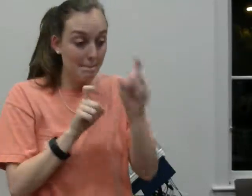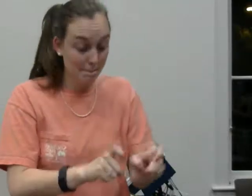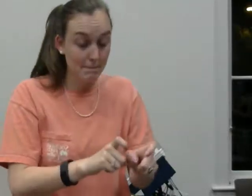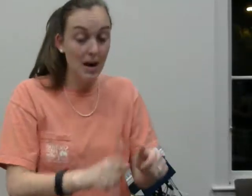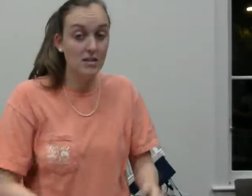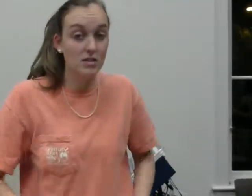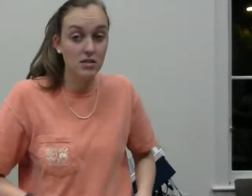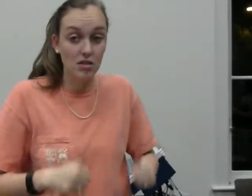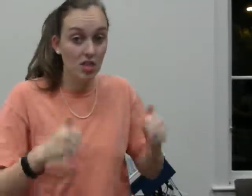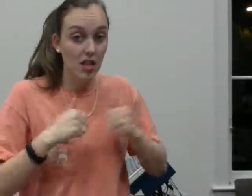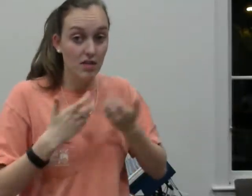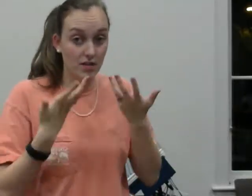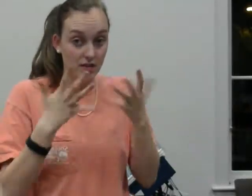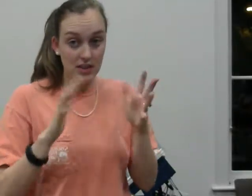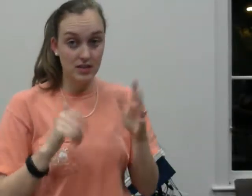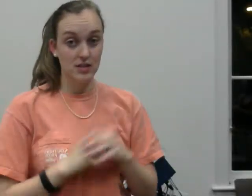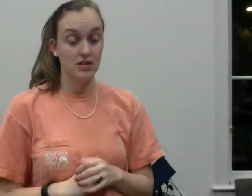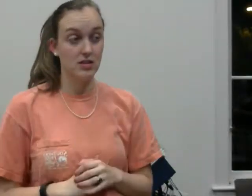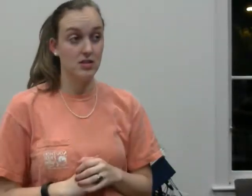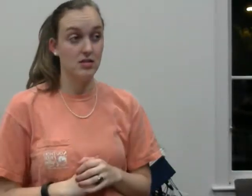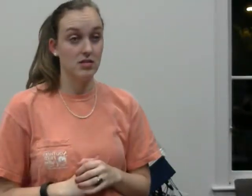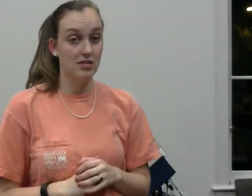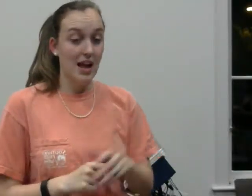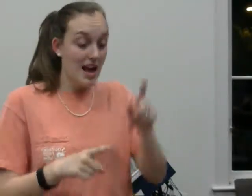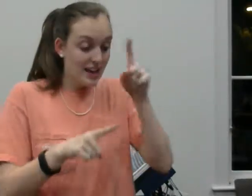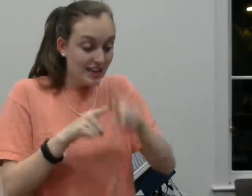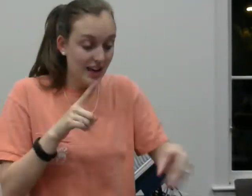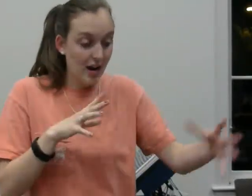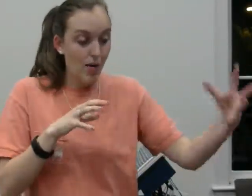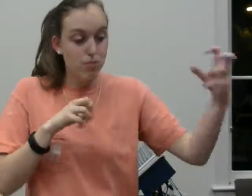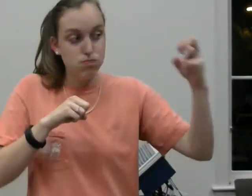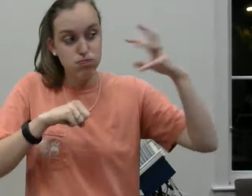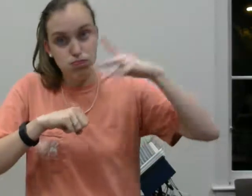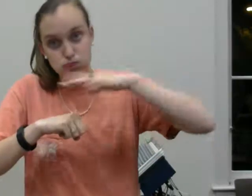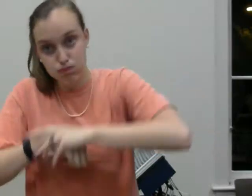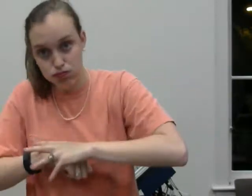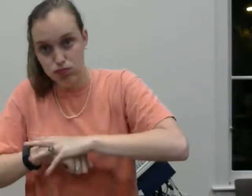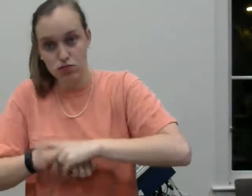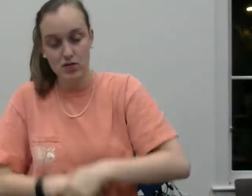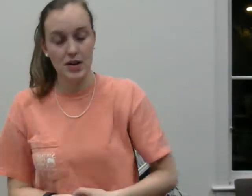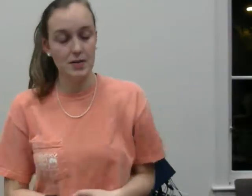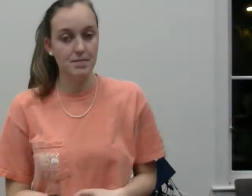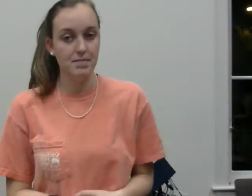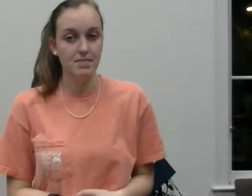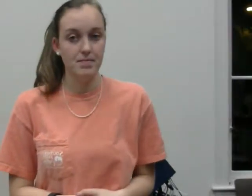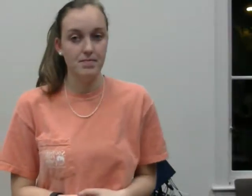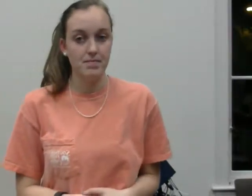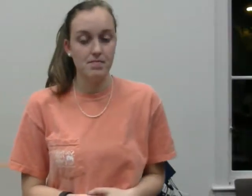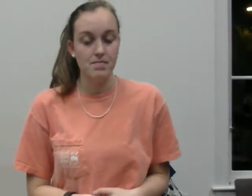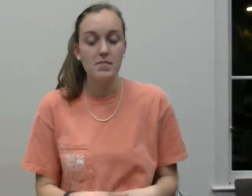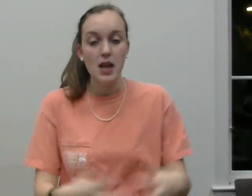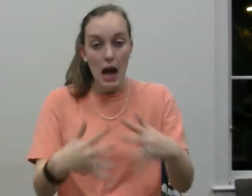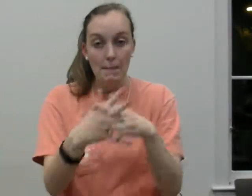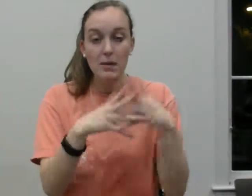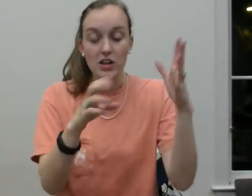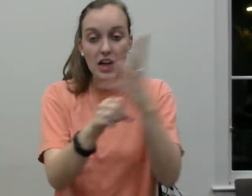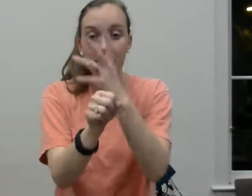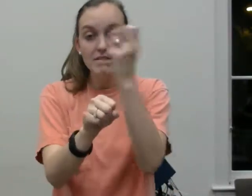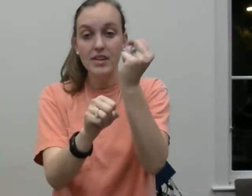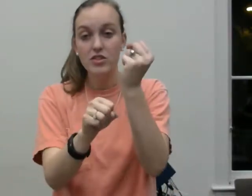I simply have to avoid a crushing defeat. Our 8th question, we talked about 2 effects. American victory in Saratoga. Right,